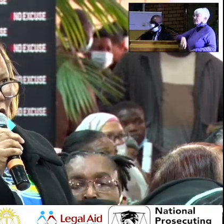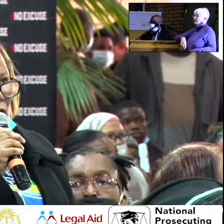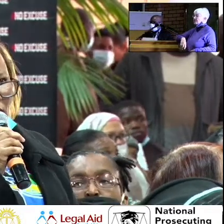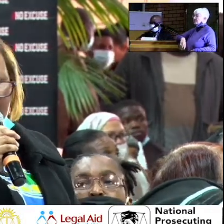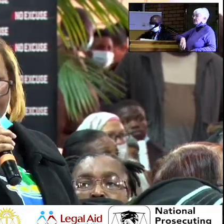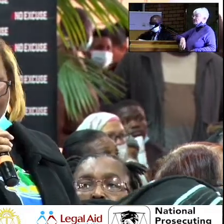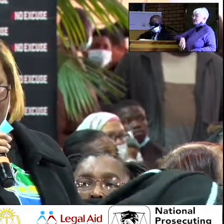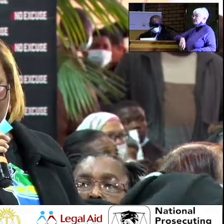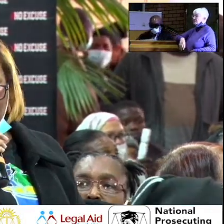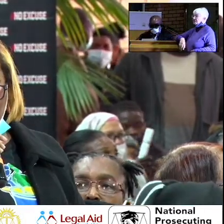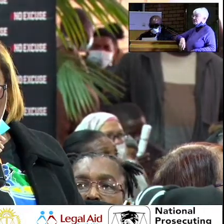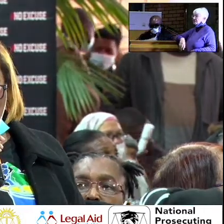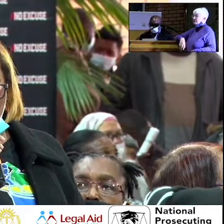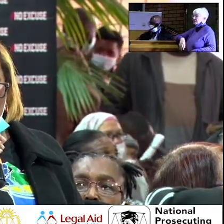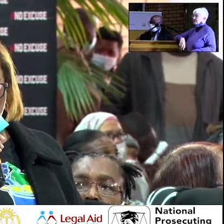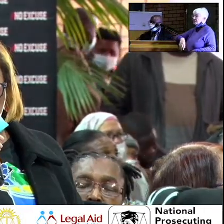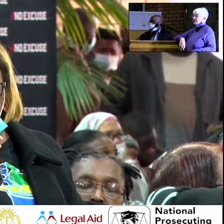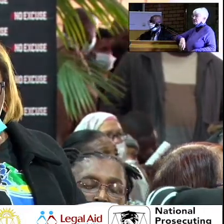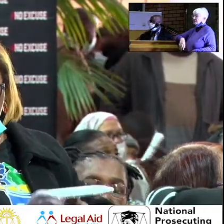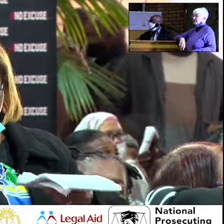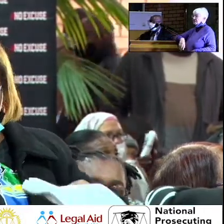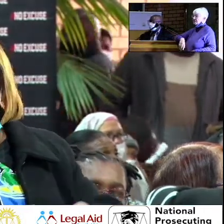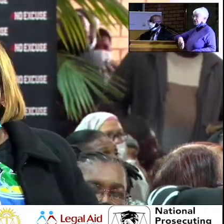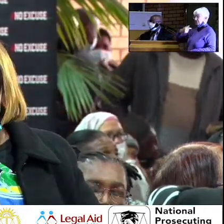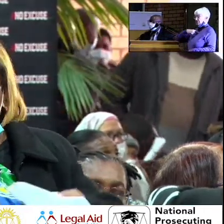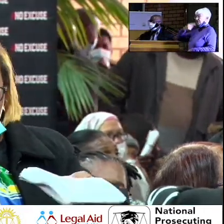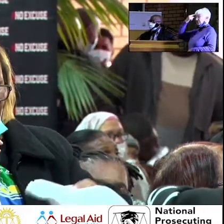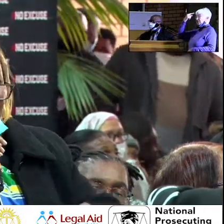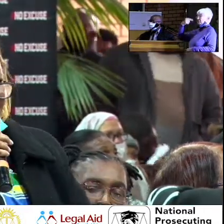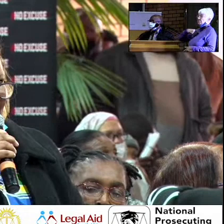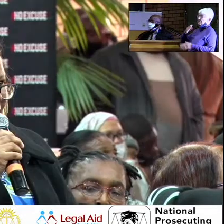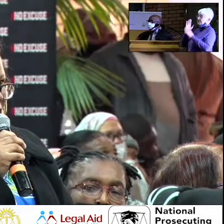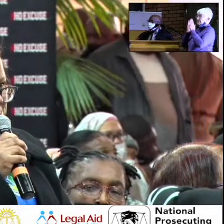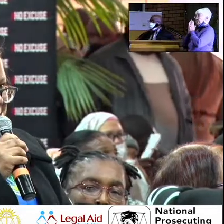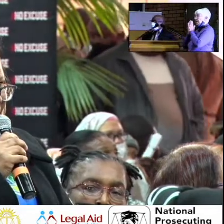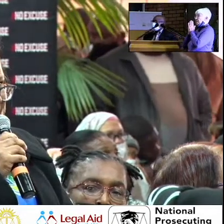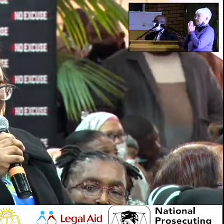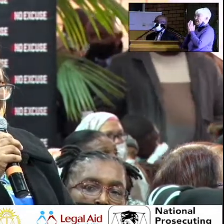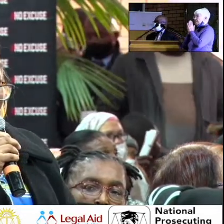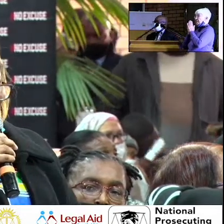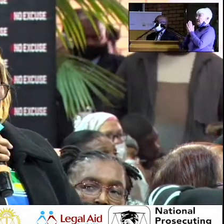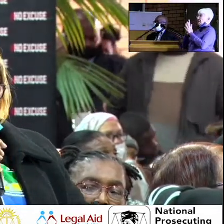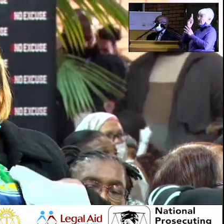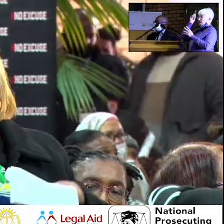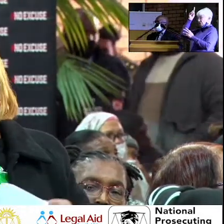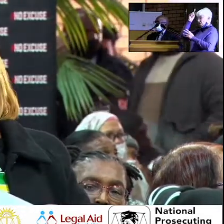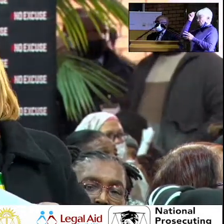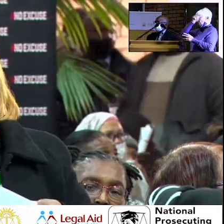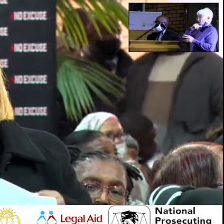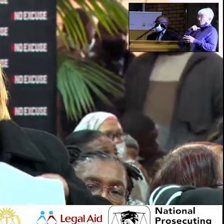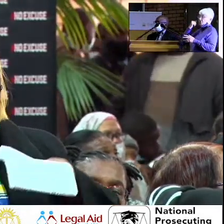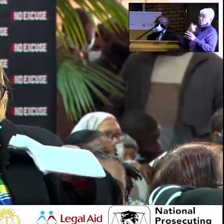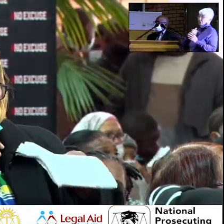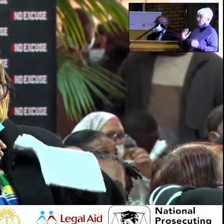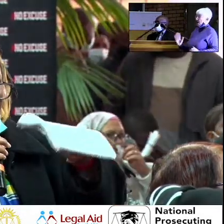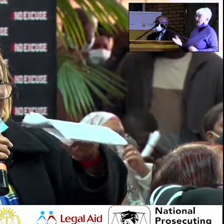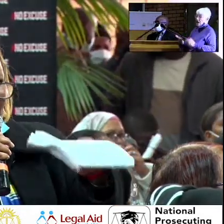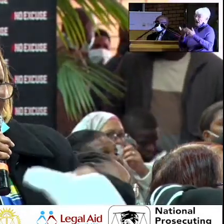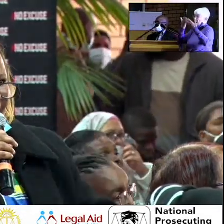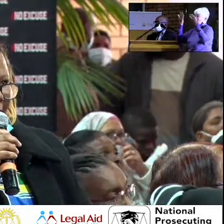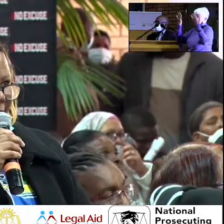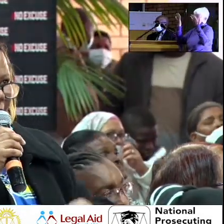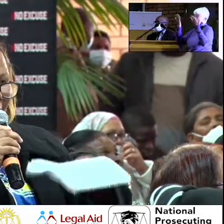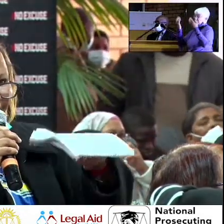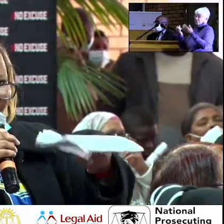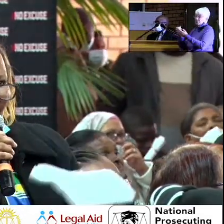who only pray and go do home visits when there is a request? Are you like me where you will just talk and come